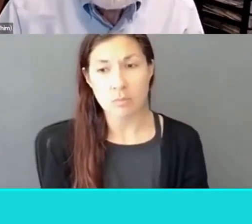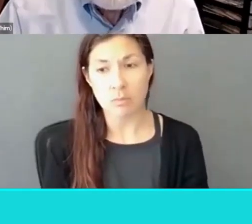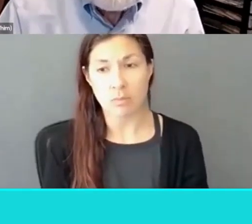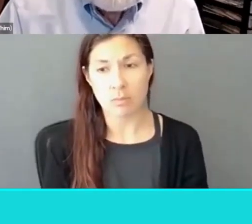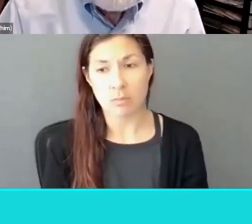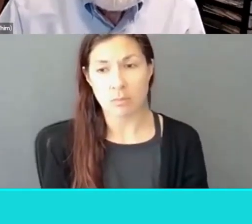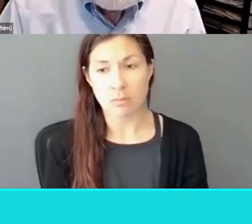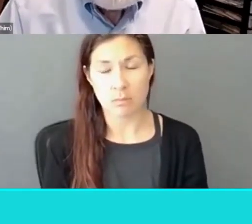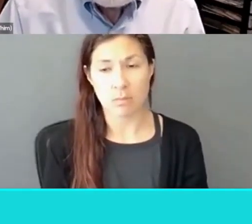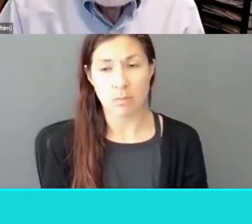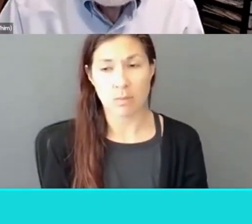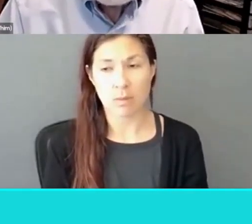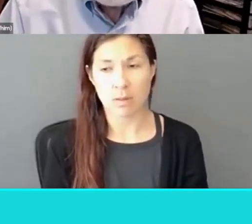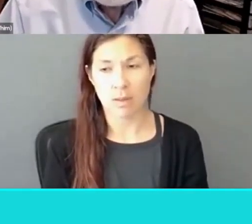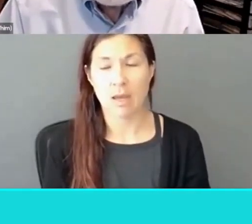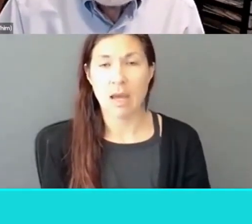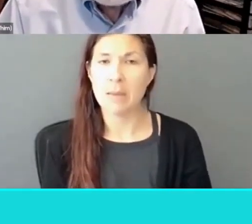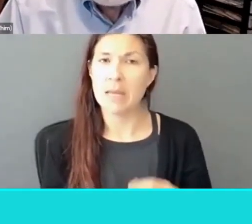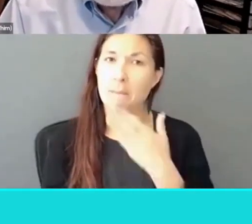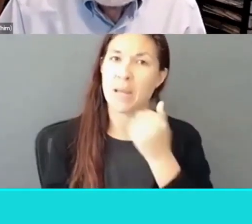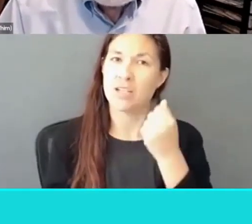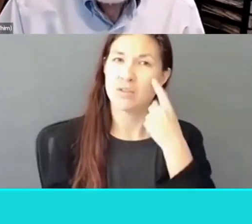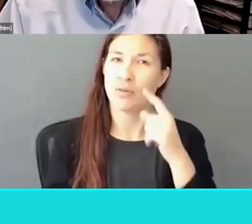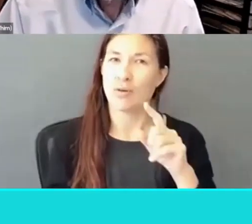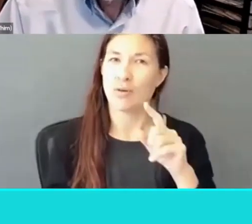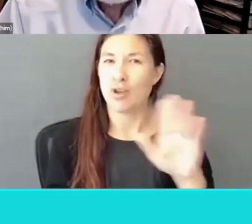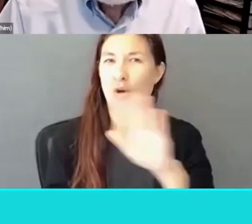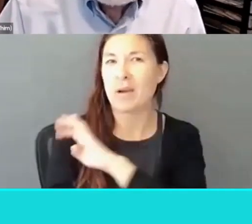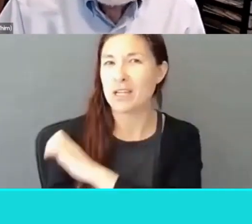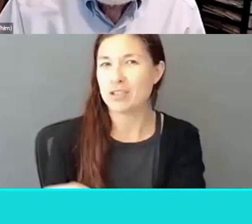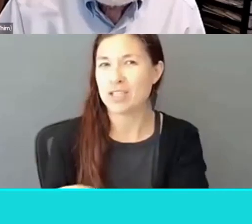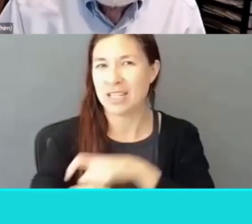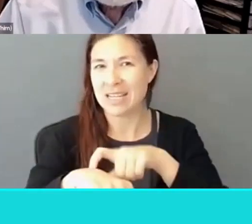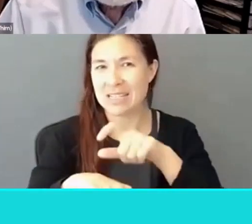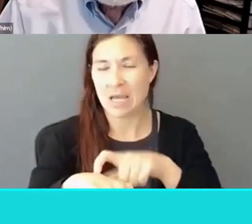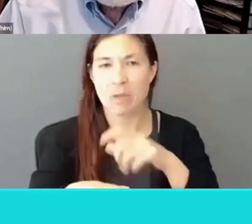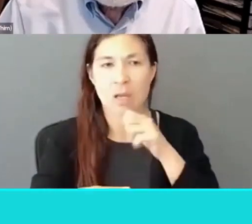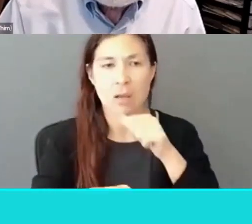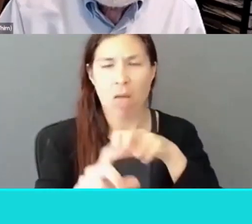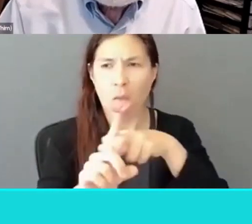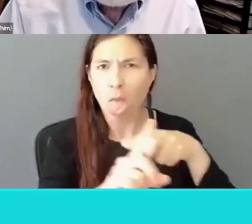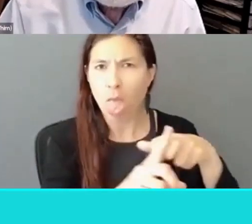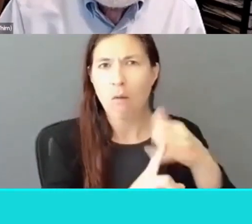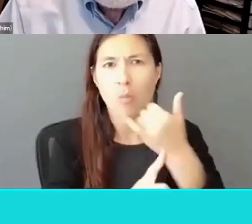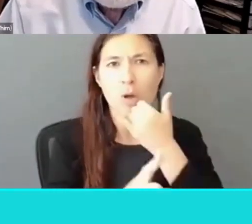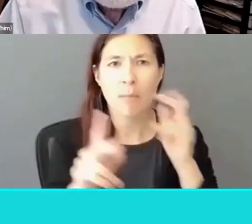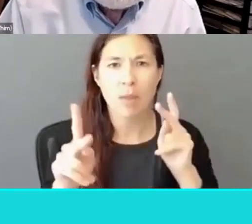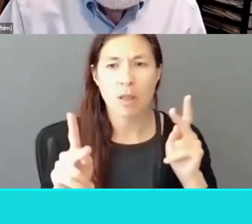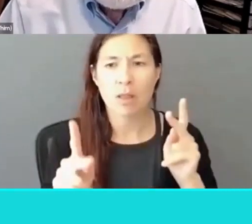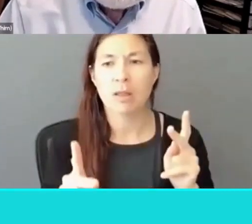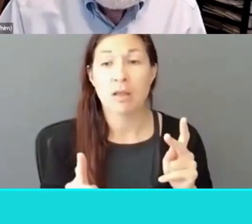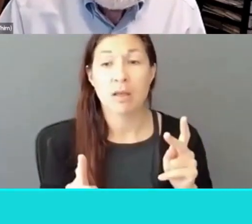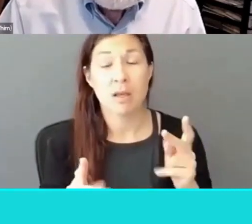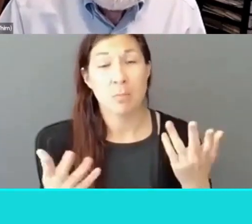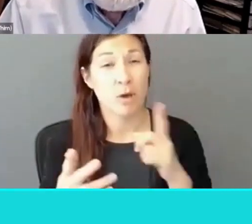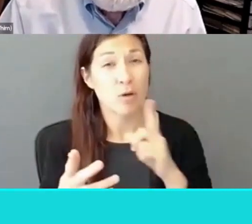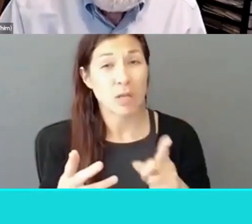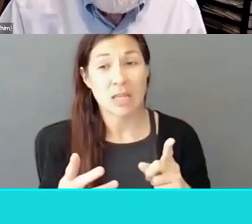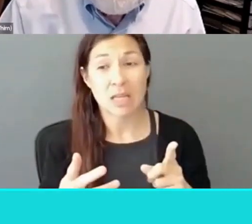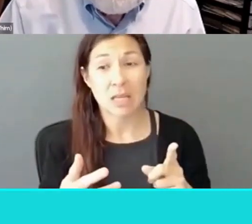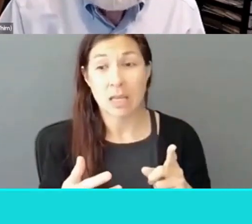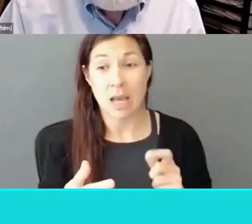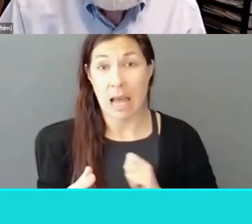are, what your symptoms are, the effects it has on your life. And that is sent